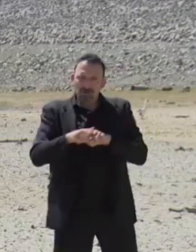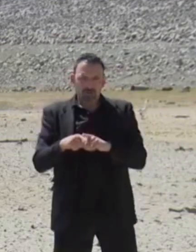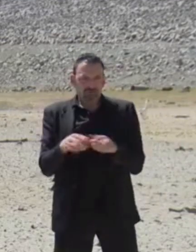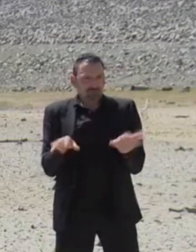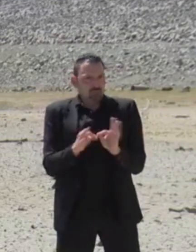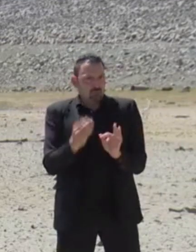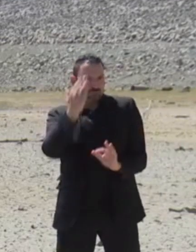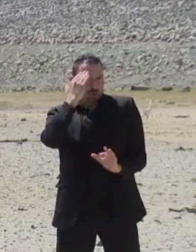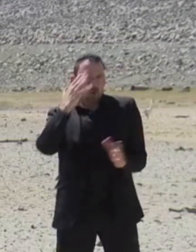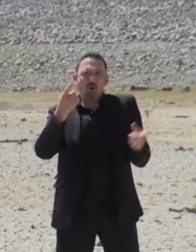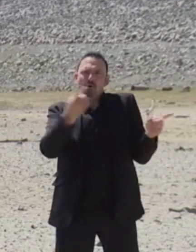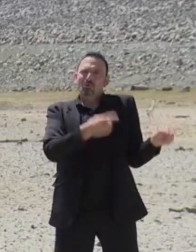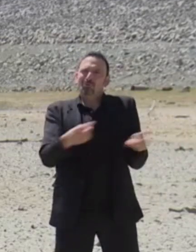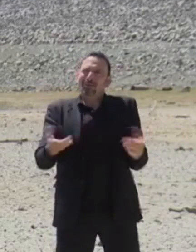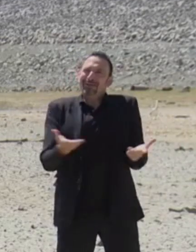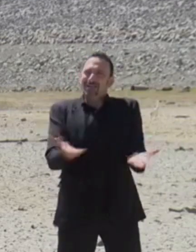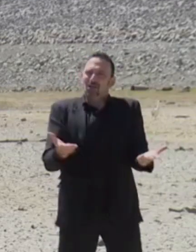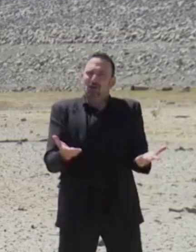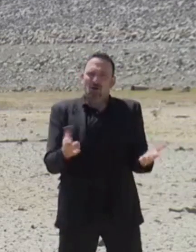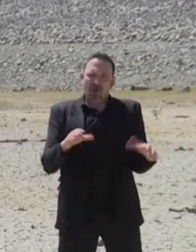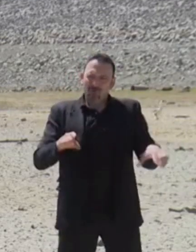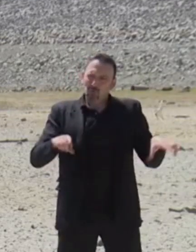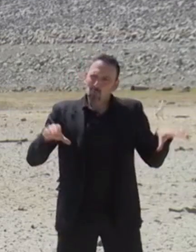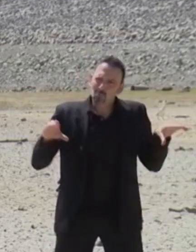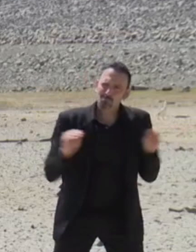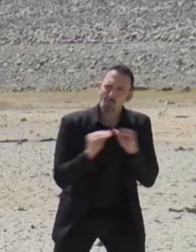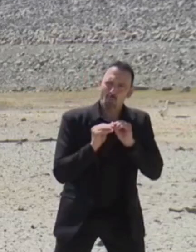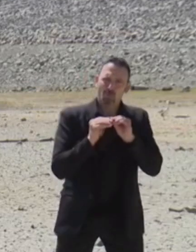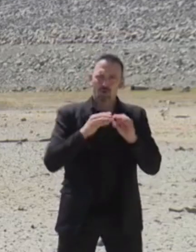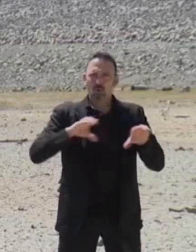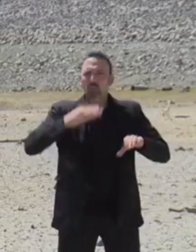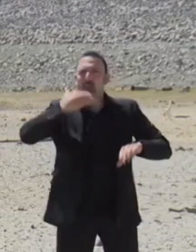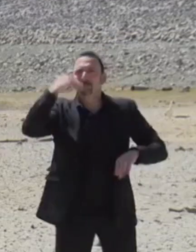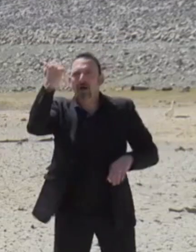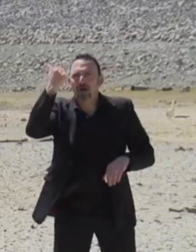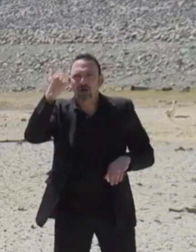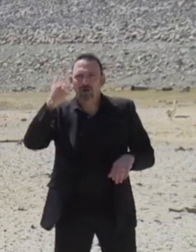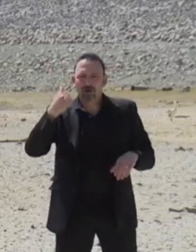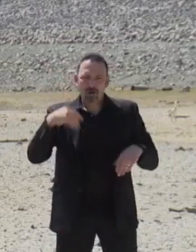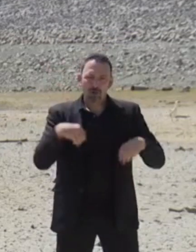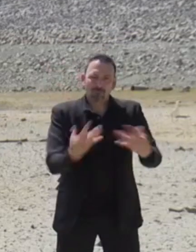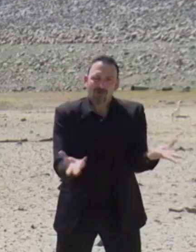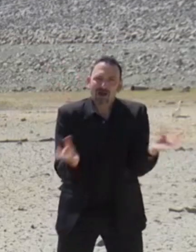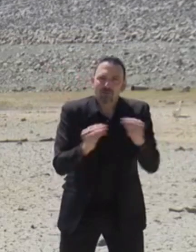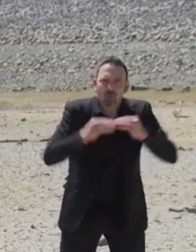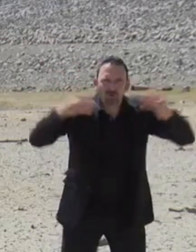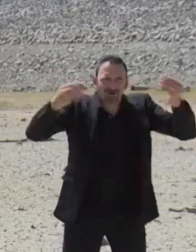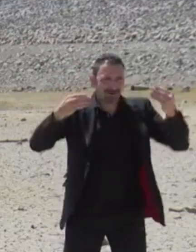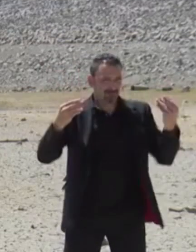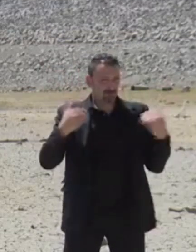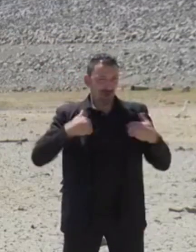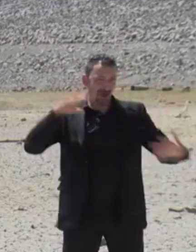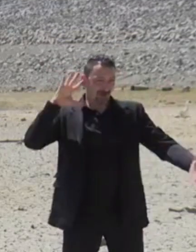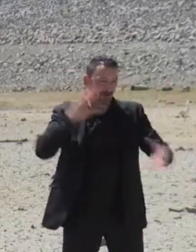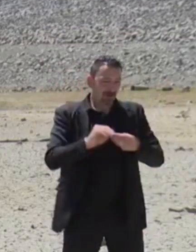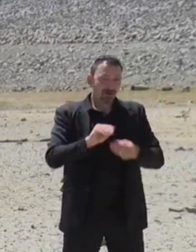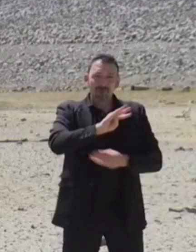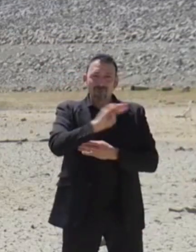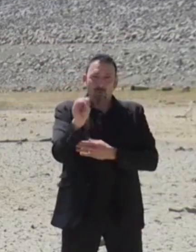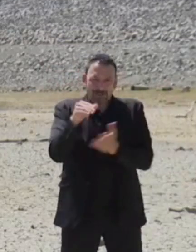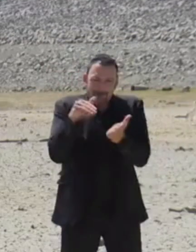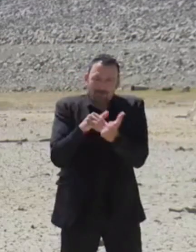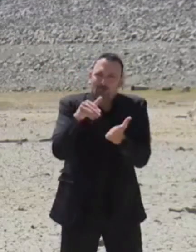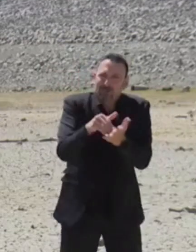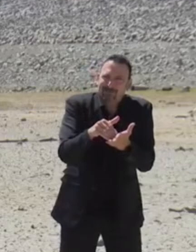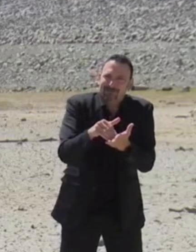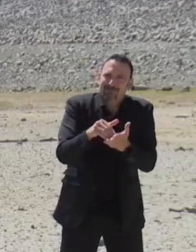situational responsibilities to do more and do better and provide flexibility so that we can meet the needs of 40 million Californians and not pit